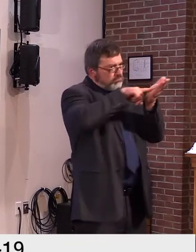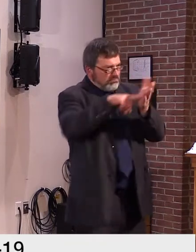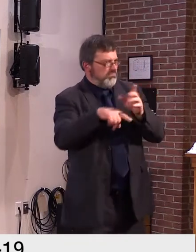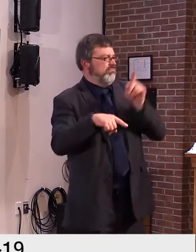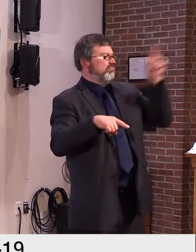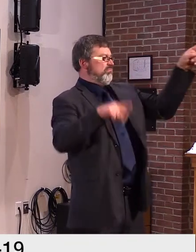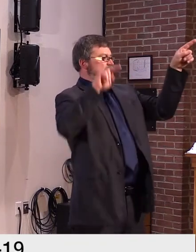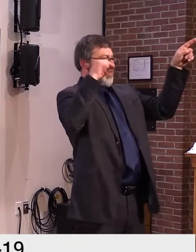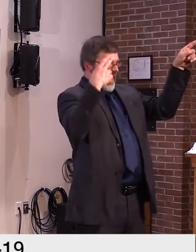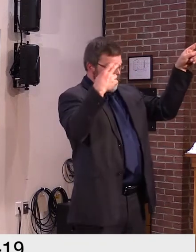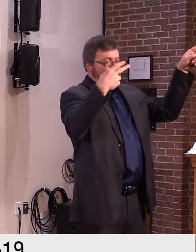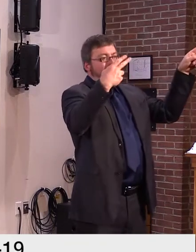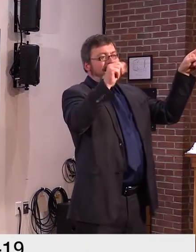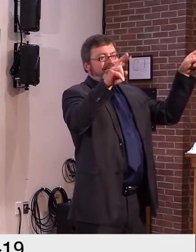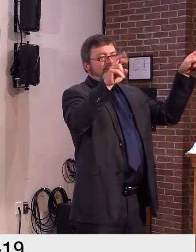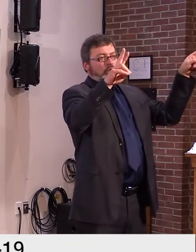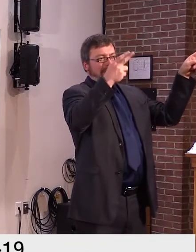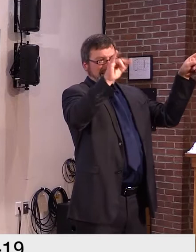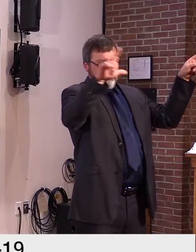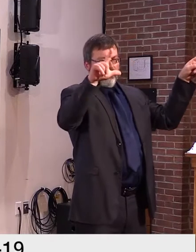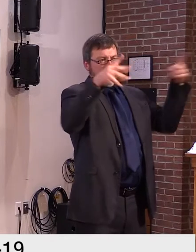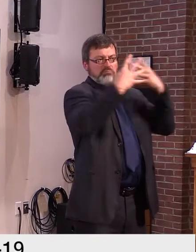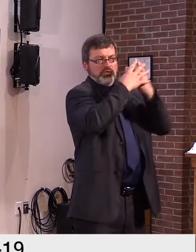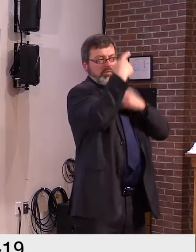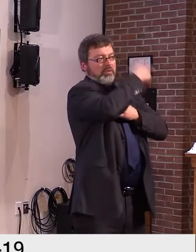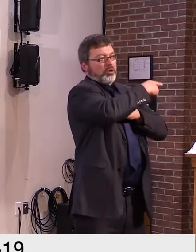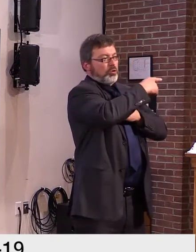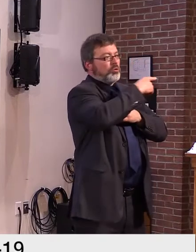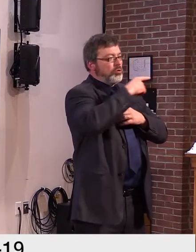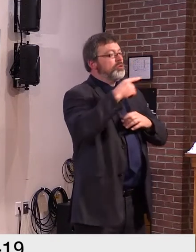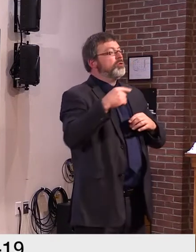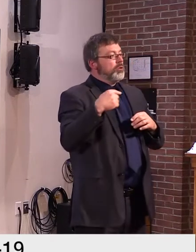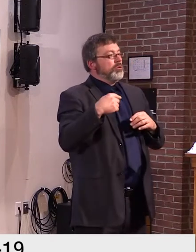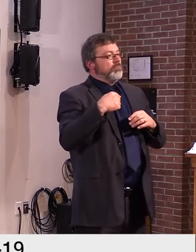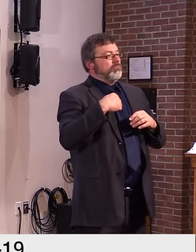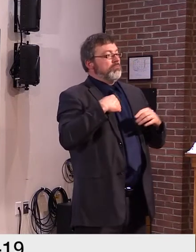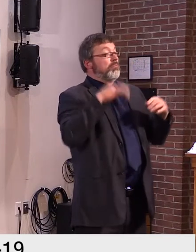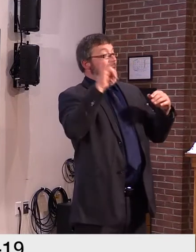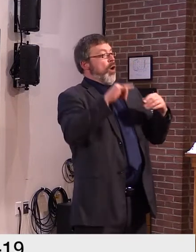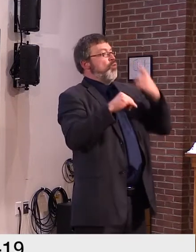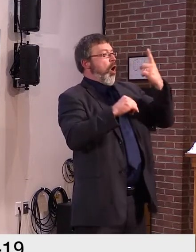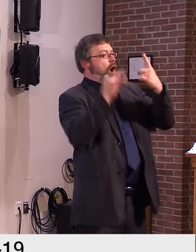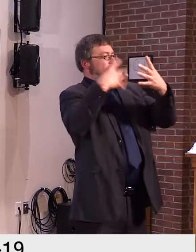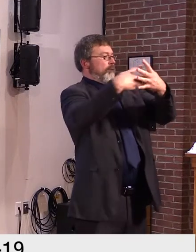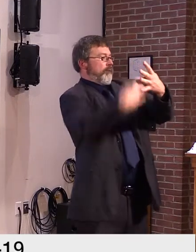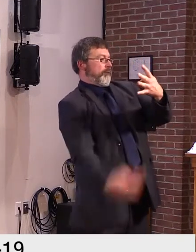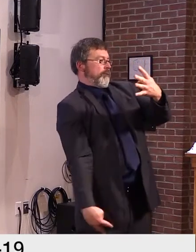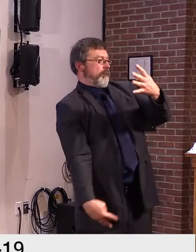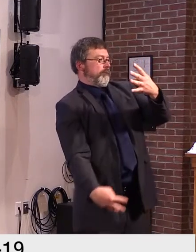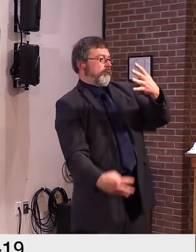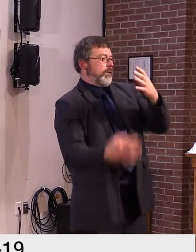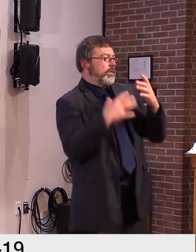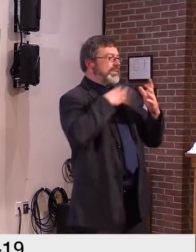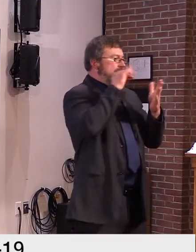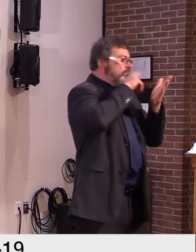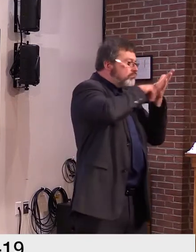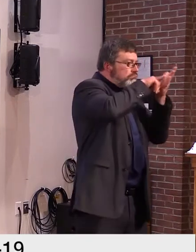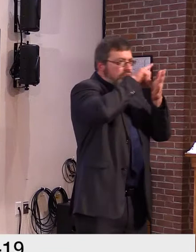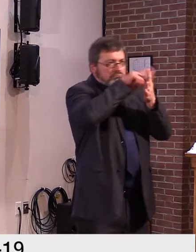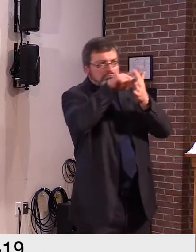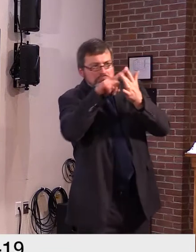for looking at various options at when we were looking.